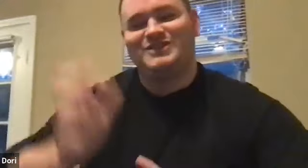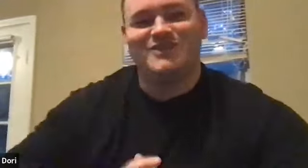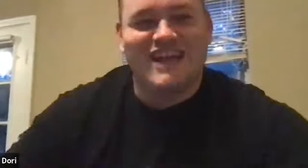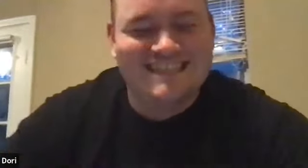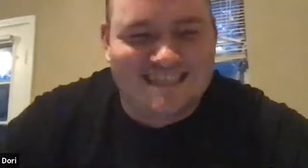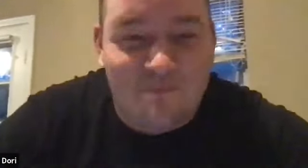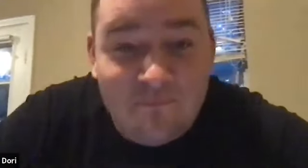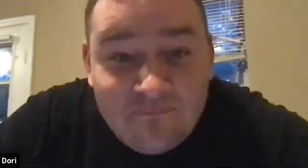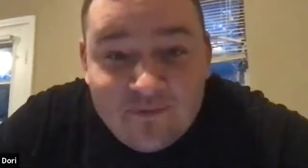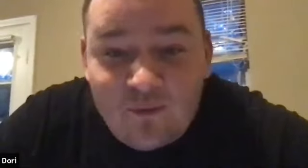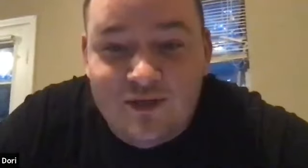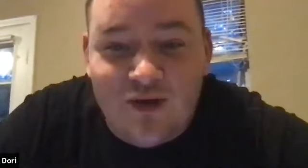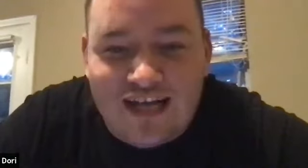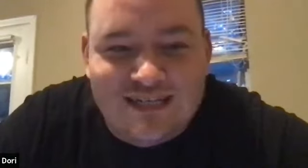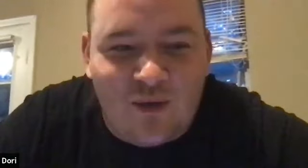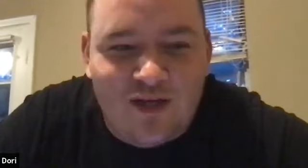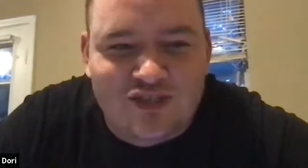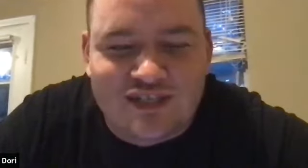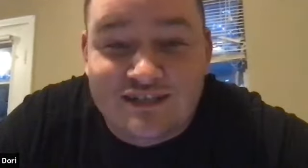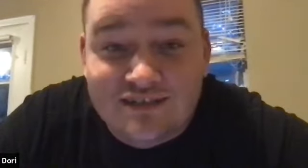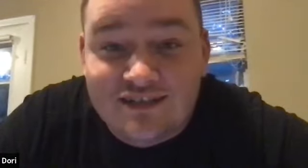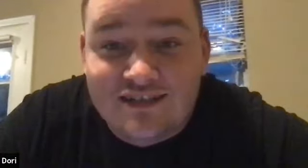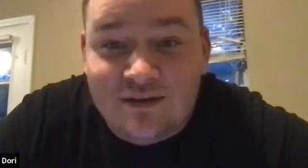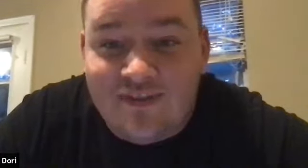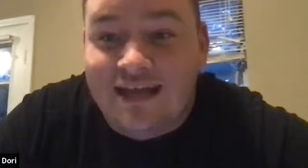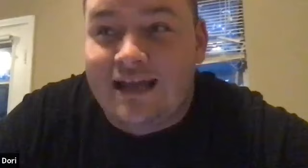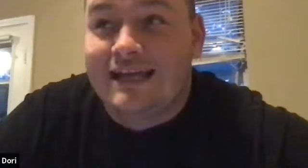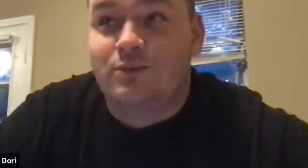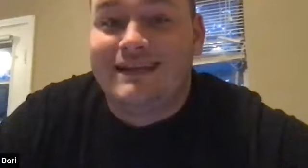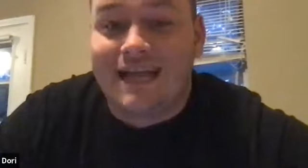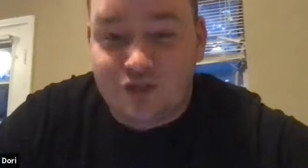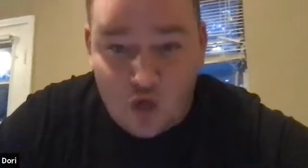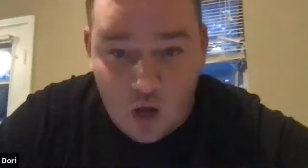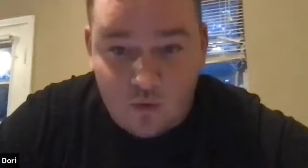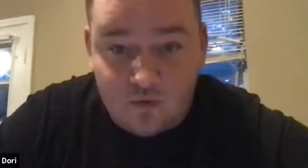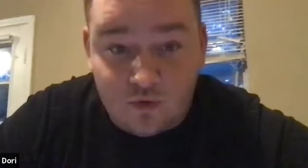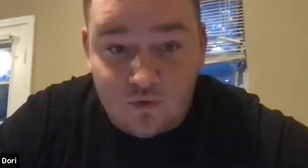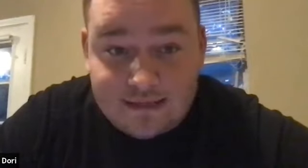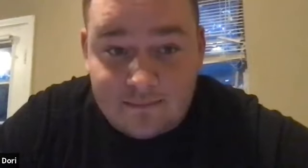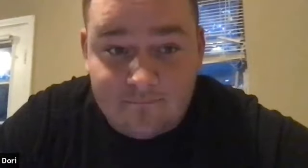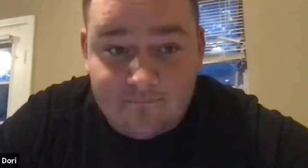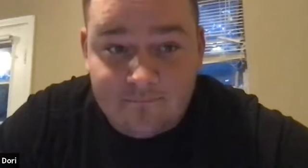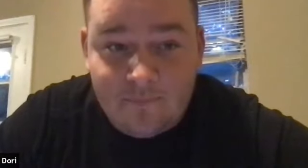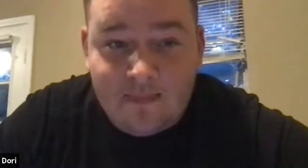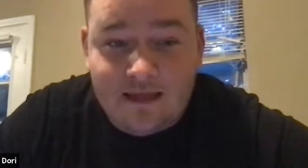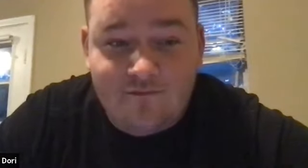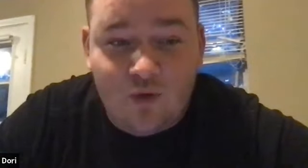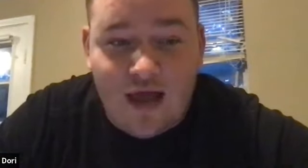You raise them when you are asking a question that Not from this ends with side. yes or no. You raise them. If you are